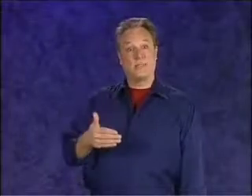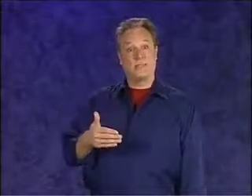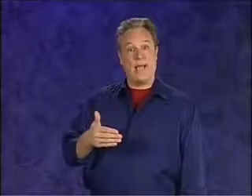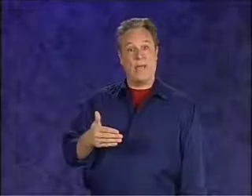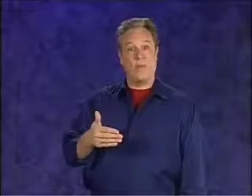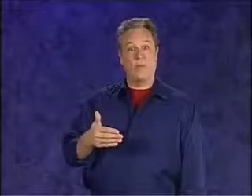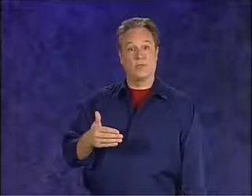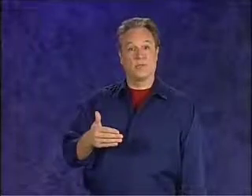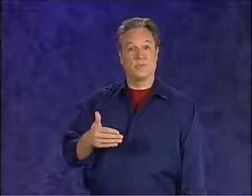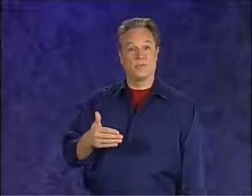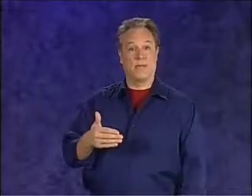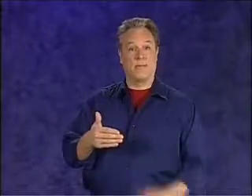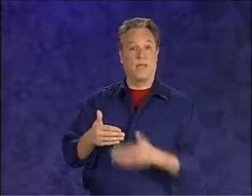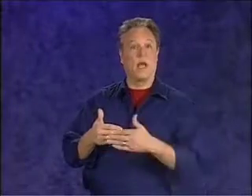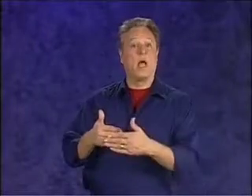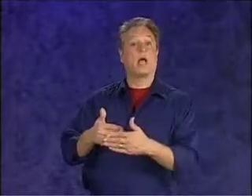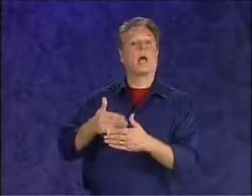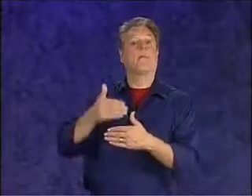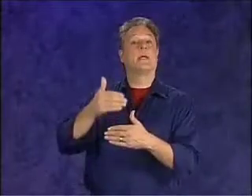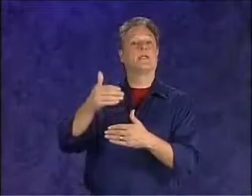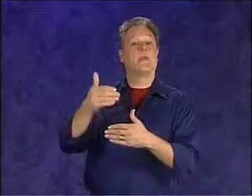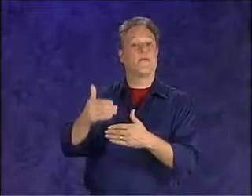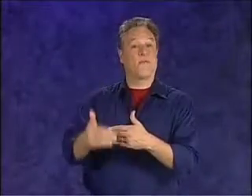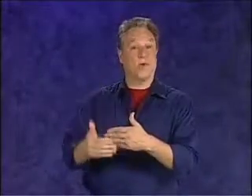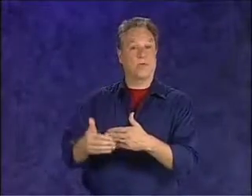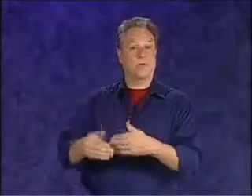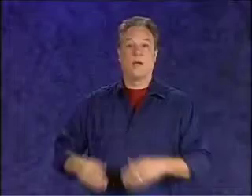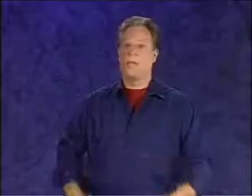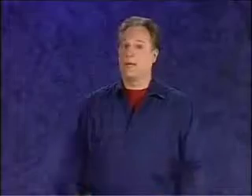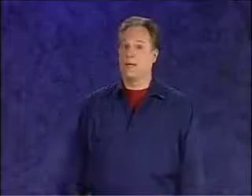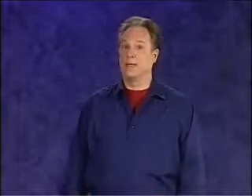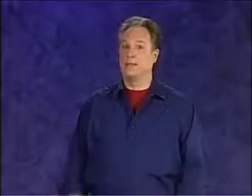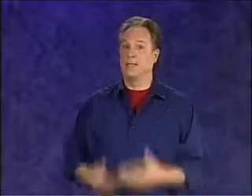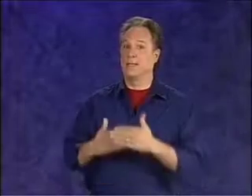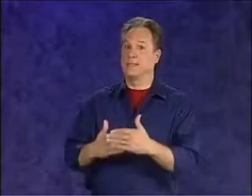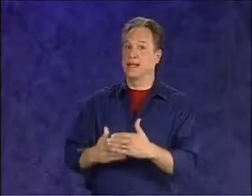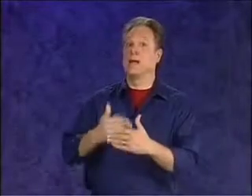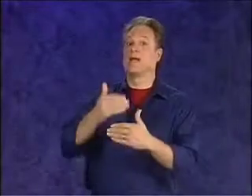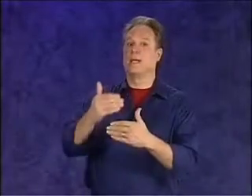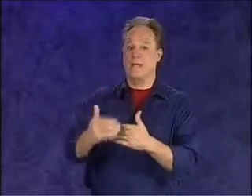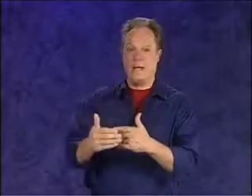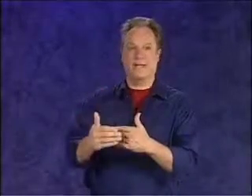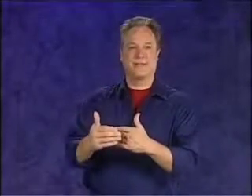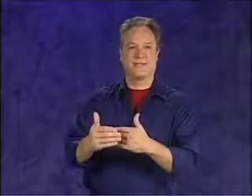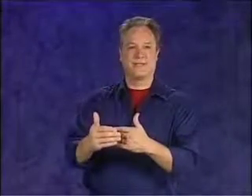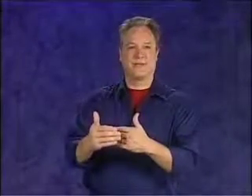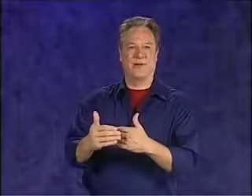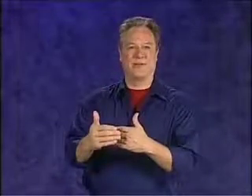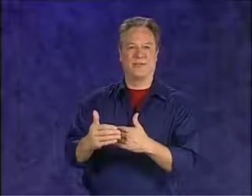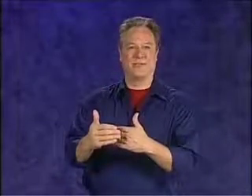This hand represents something coming to the front because it's the next in a series.